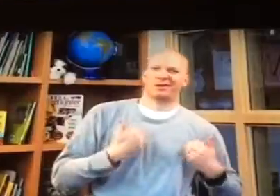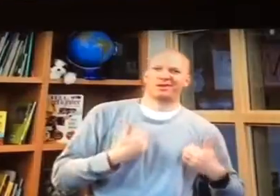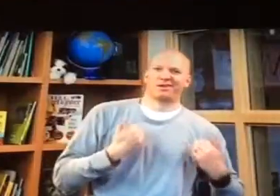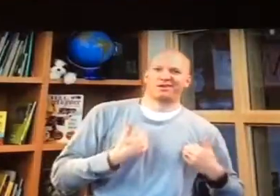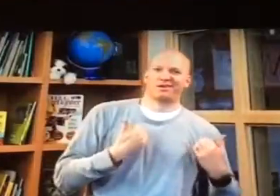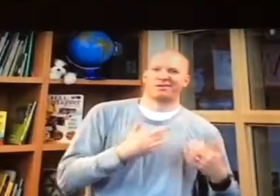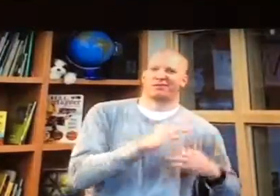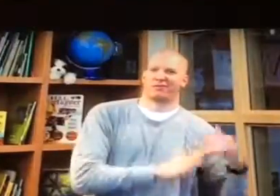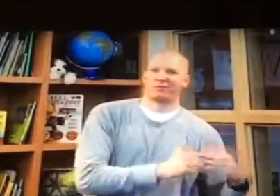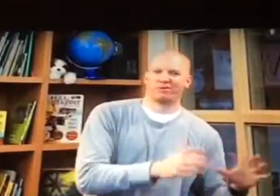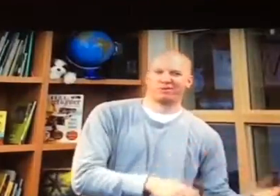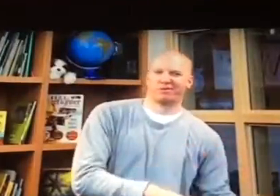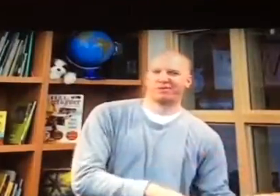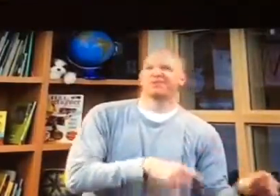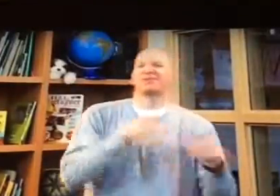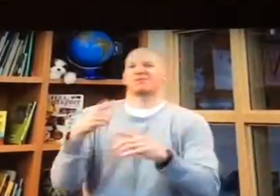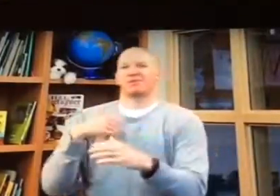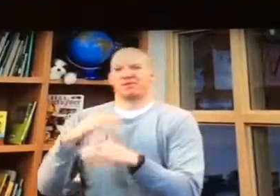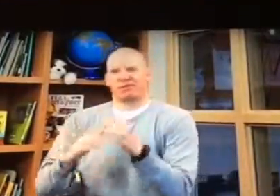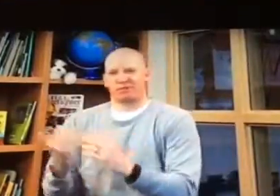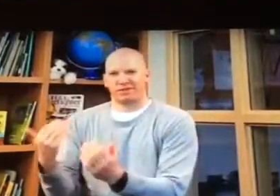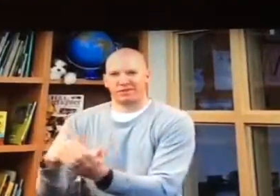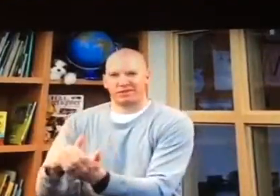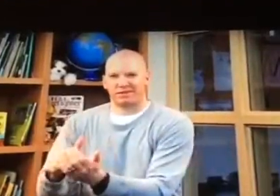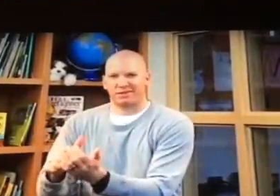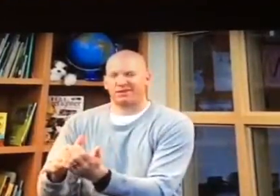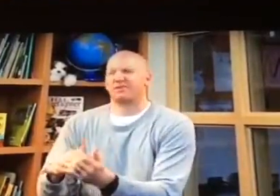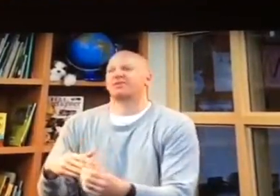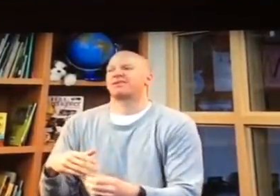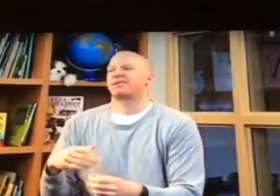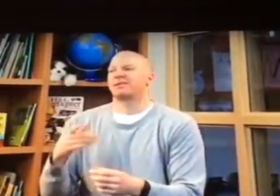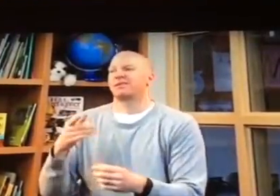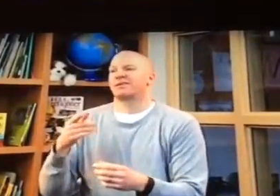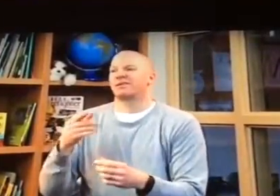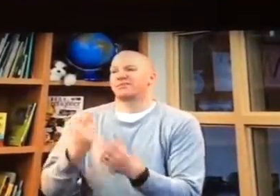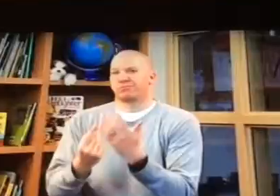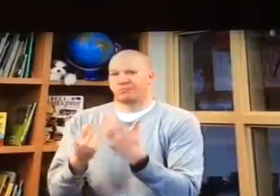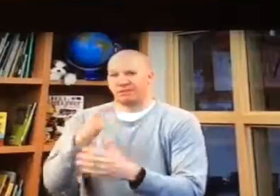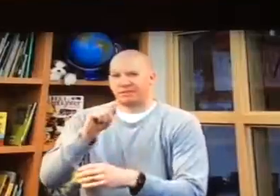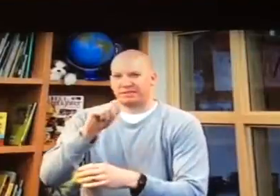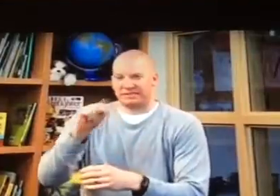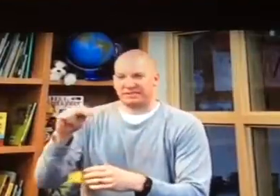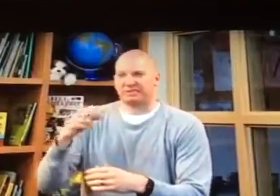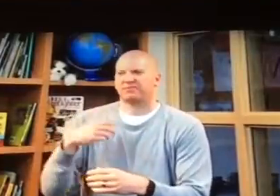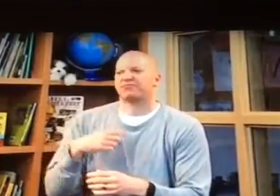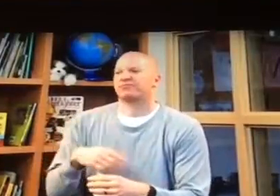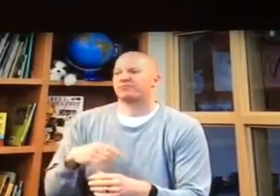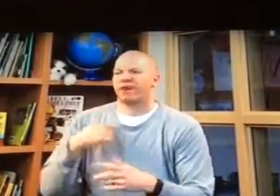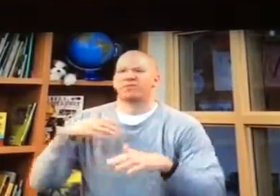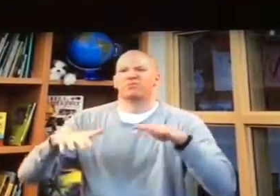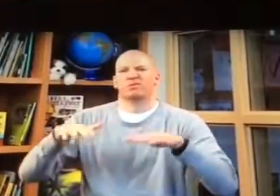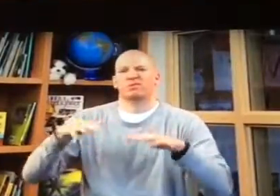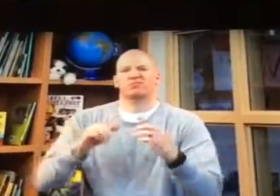as compared to before when I was younger. You know, I didn't have that access, but in